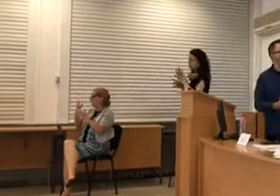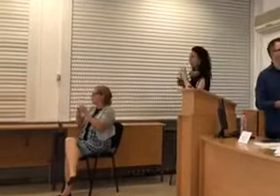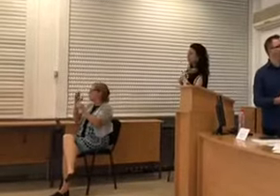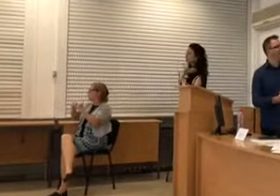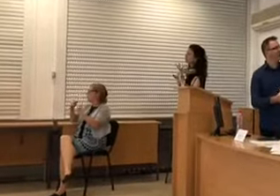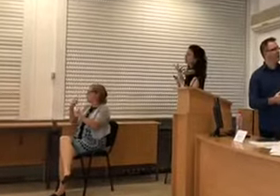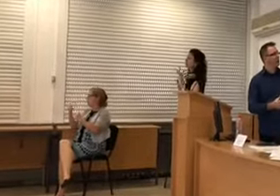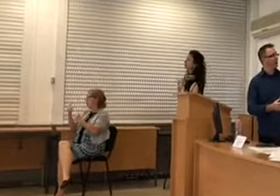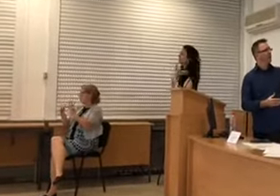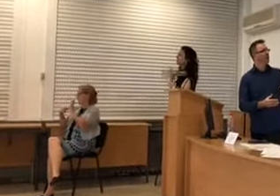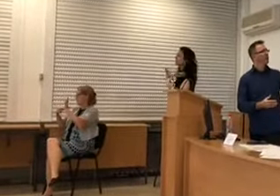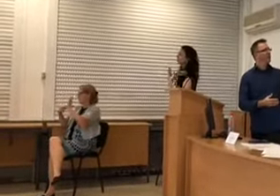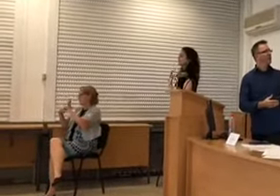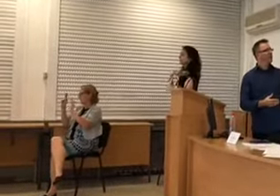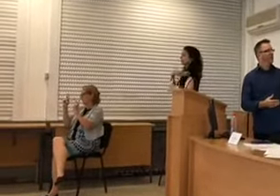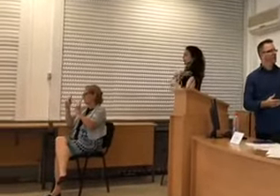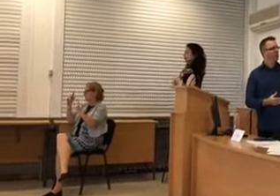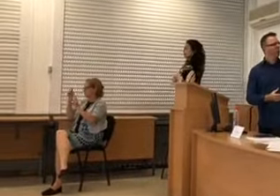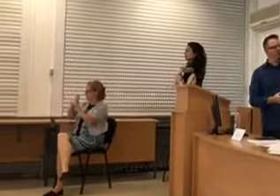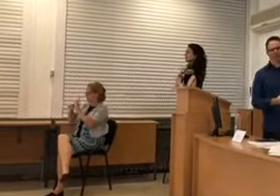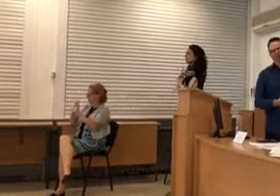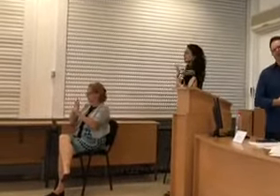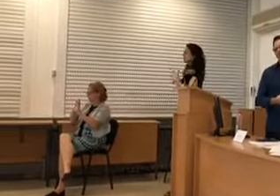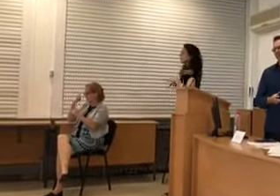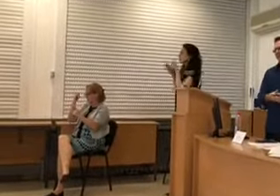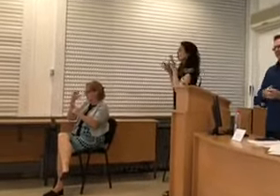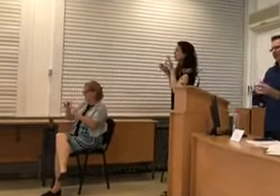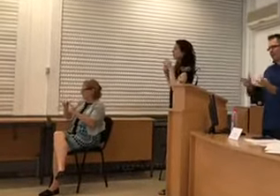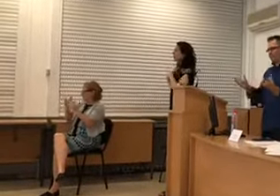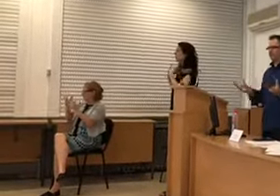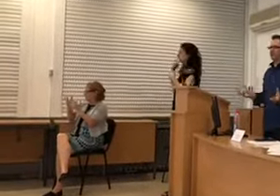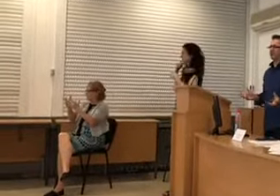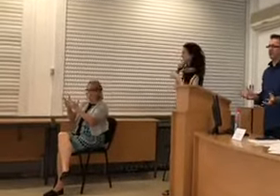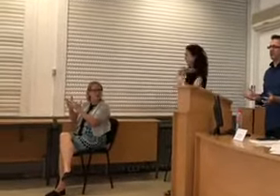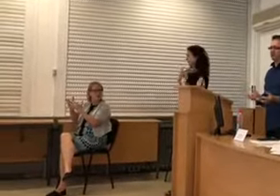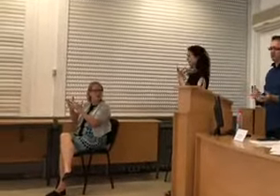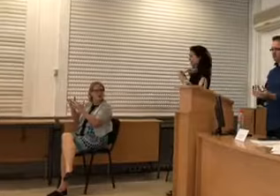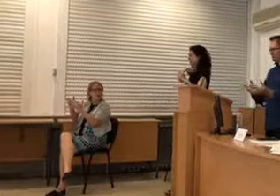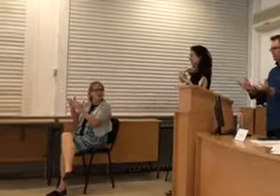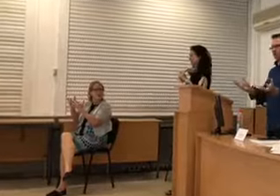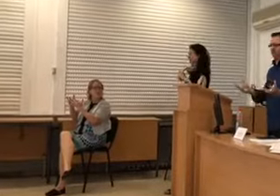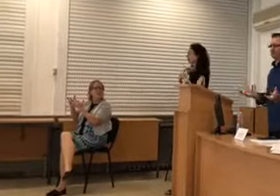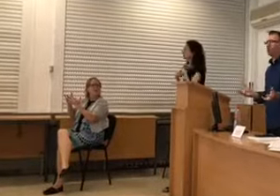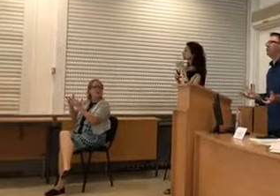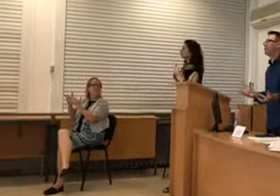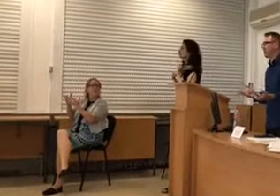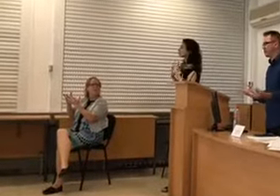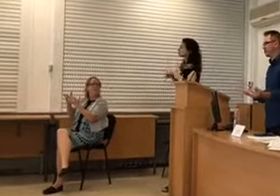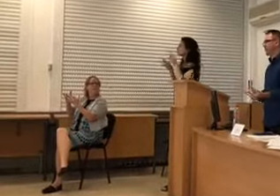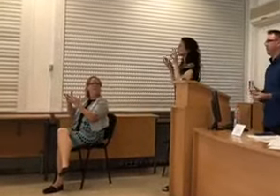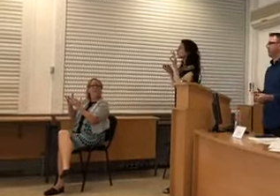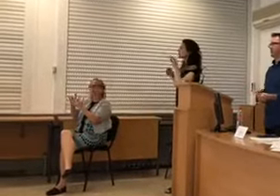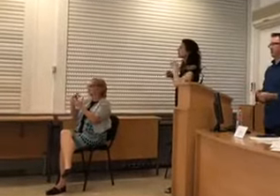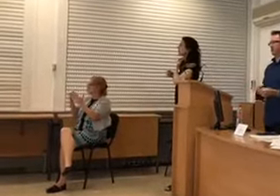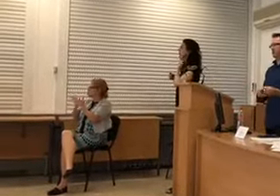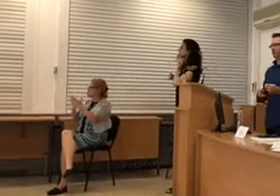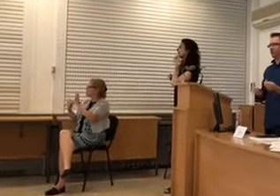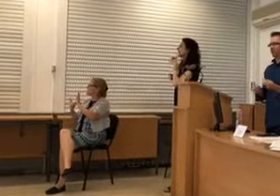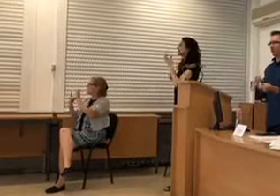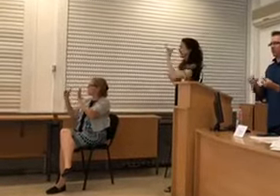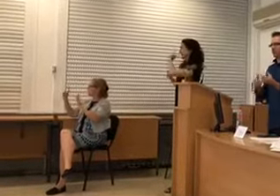very, very mean way. But also, internet gave a new dimension of the